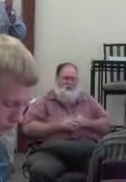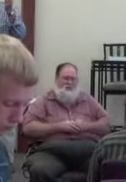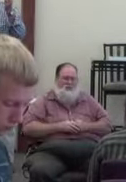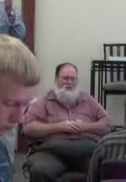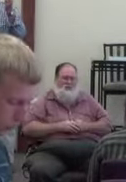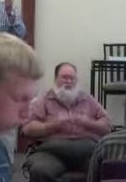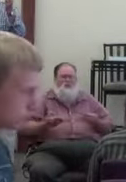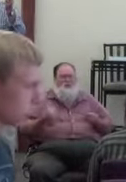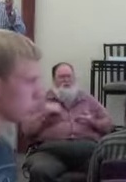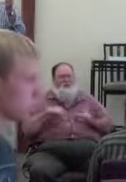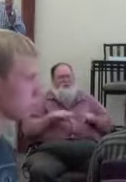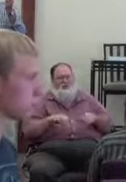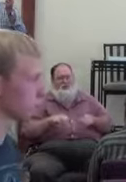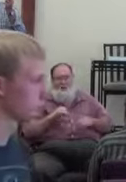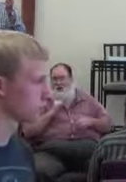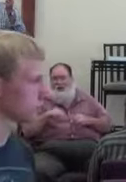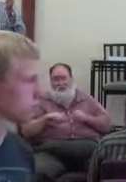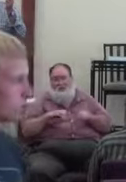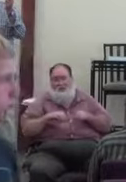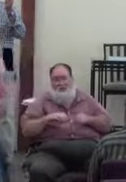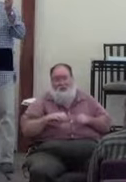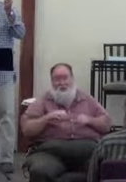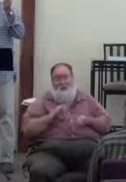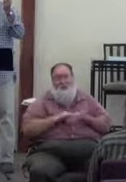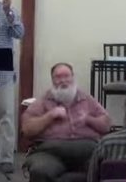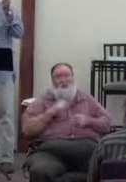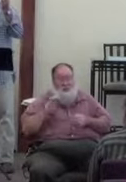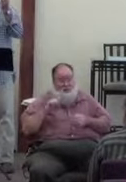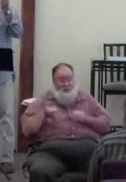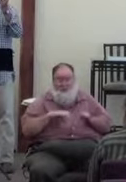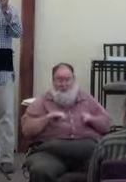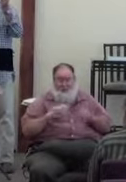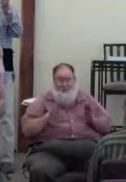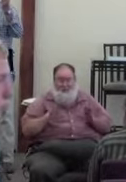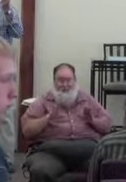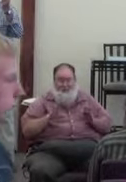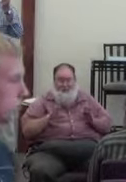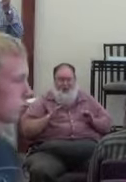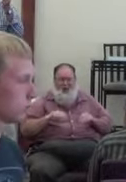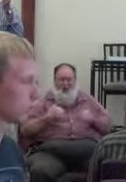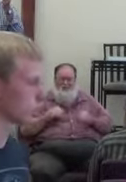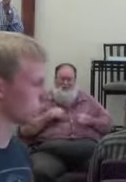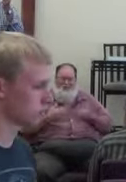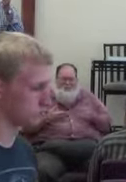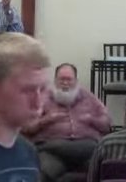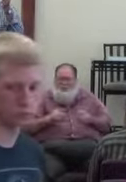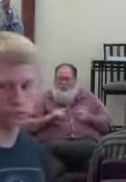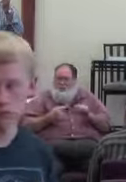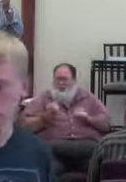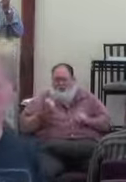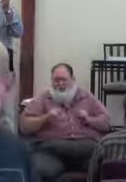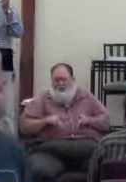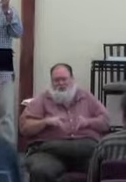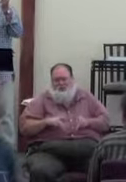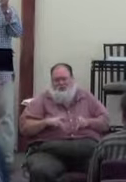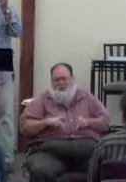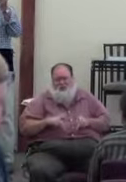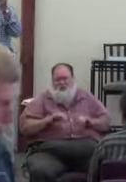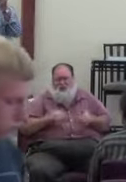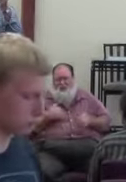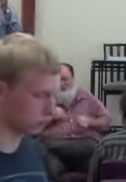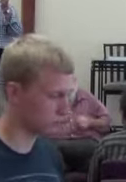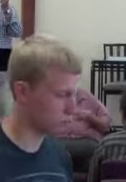What we've done, what we didn't do that we should have done. How we might have hurt somebody. How we